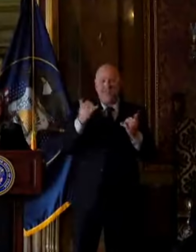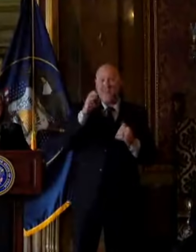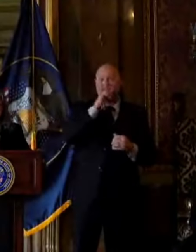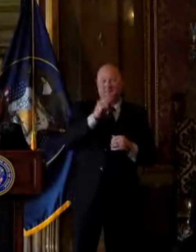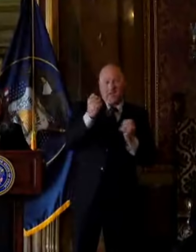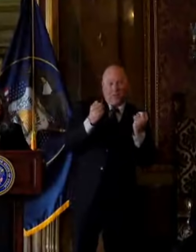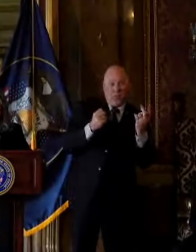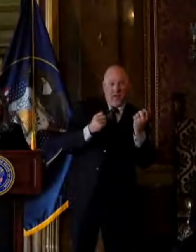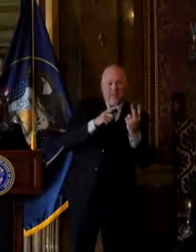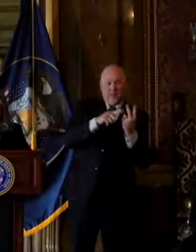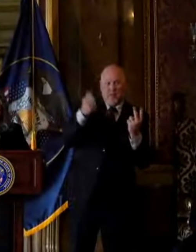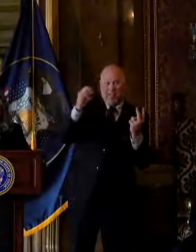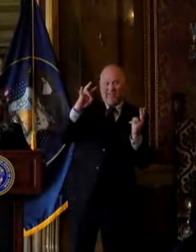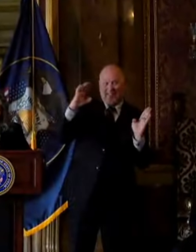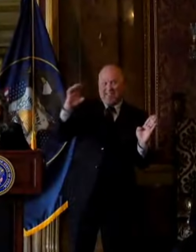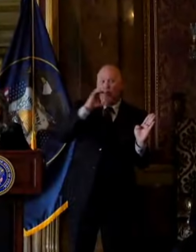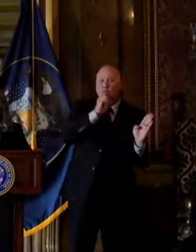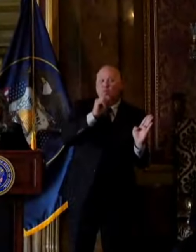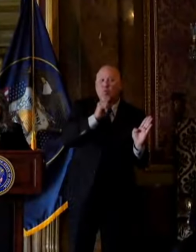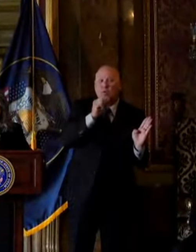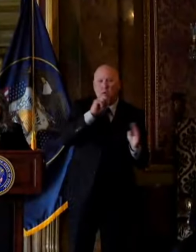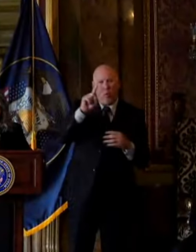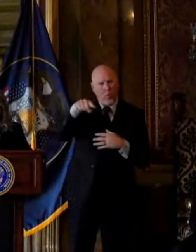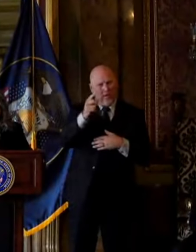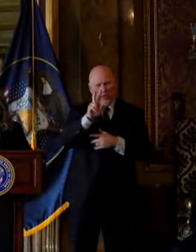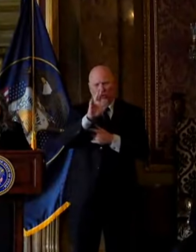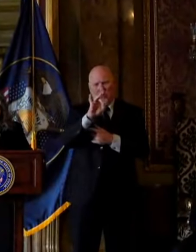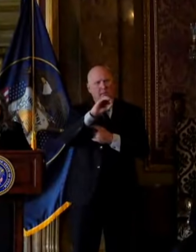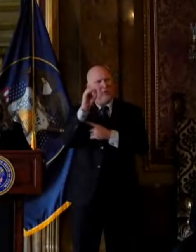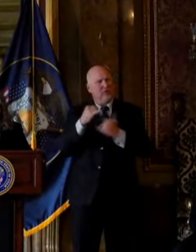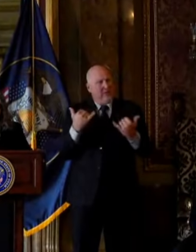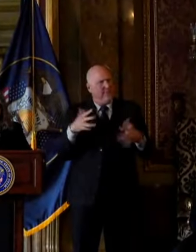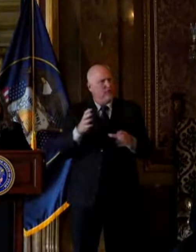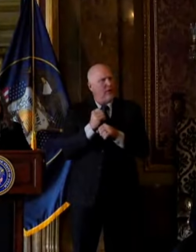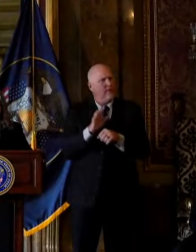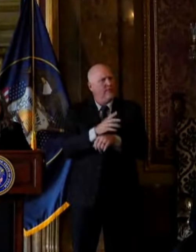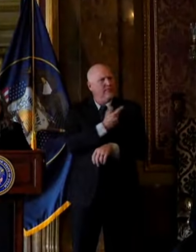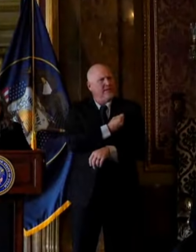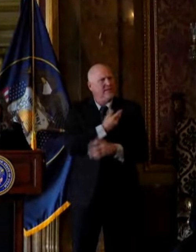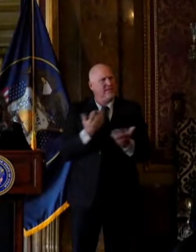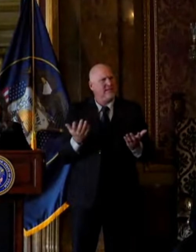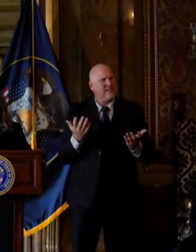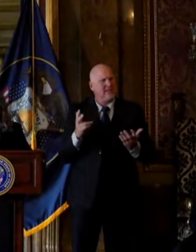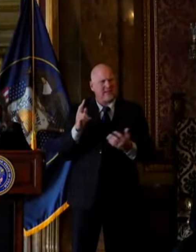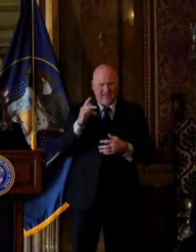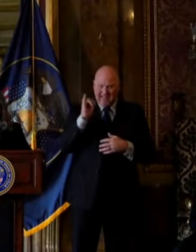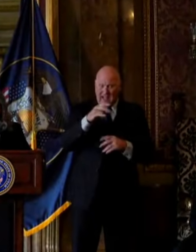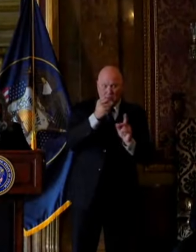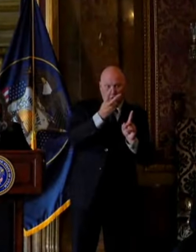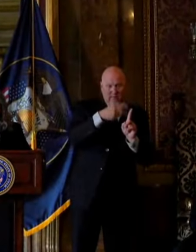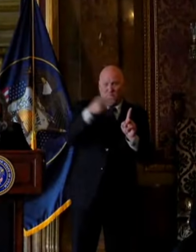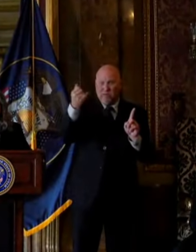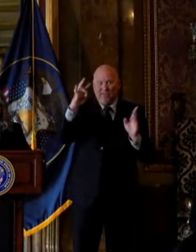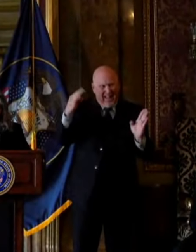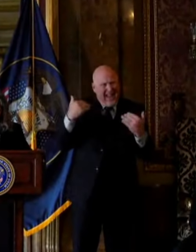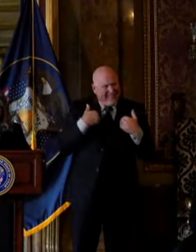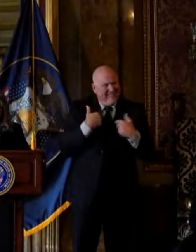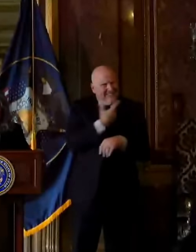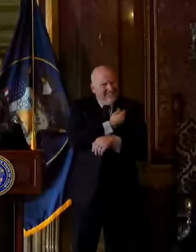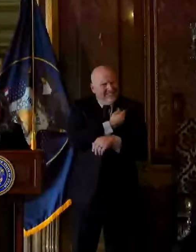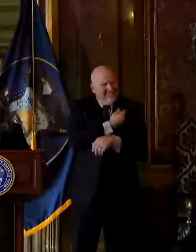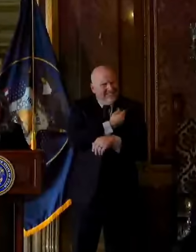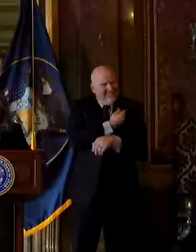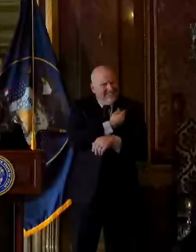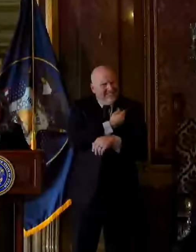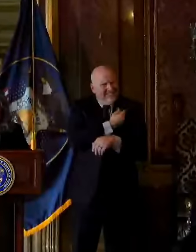has more than 60% of this age group, and 4 health districts have less than 20% of children fully